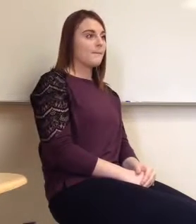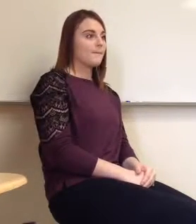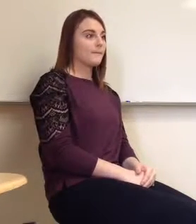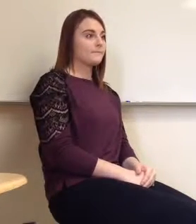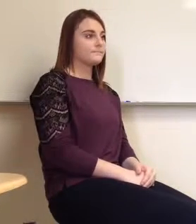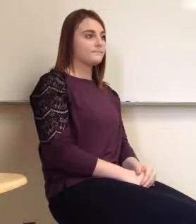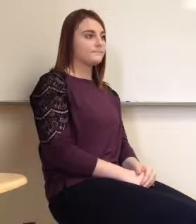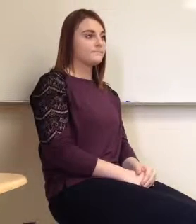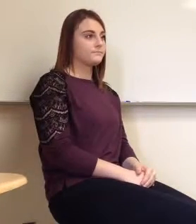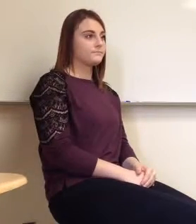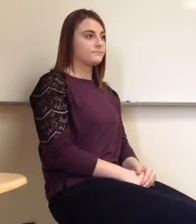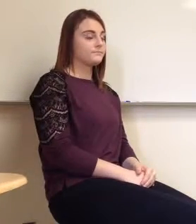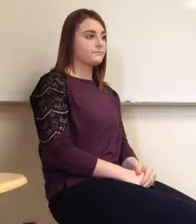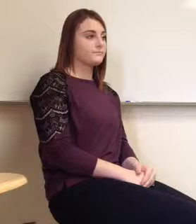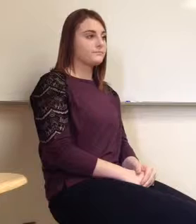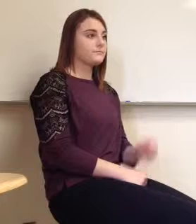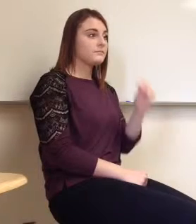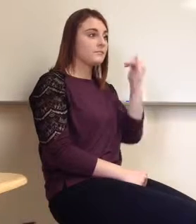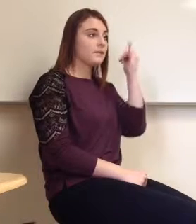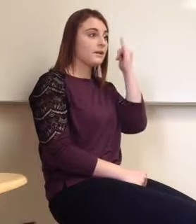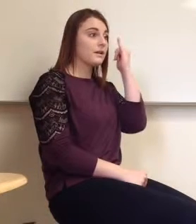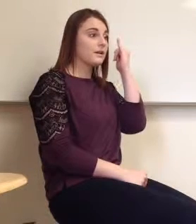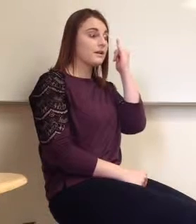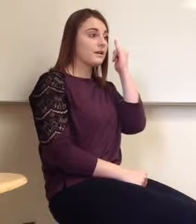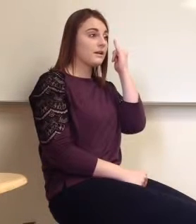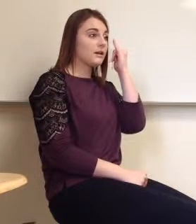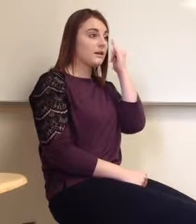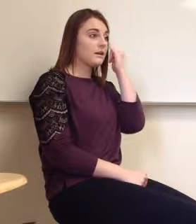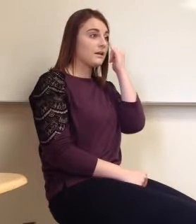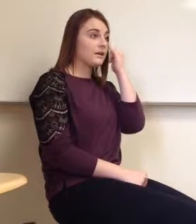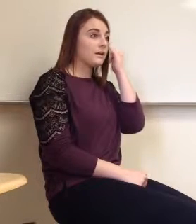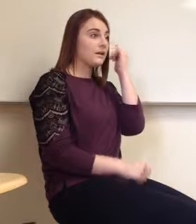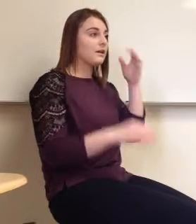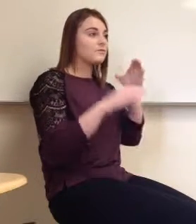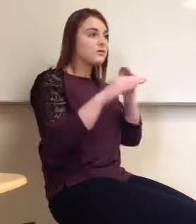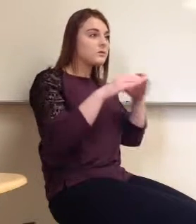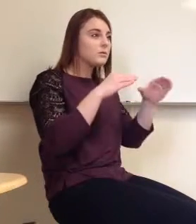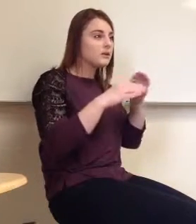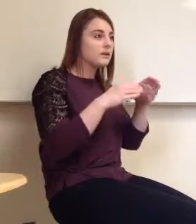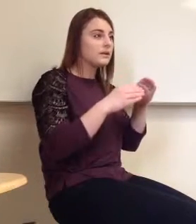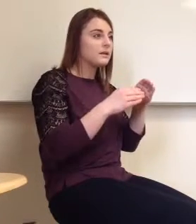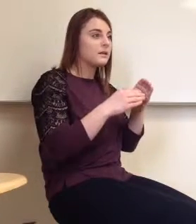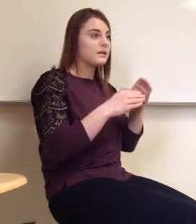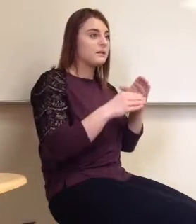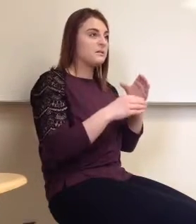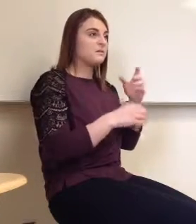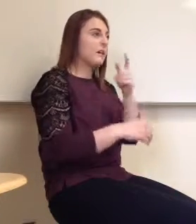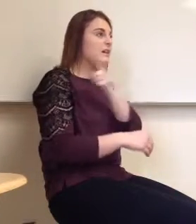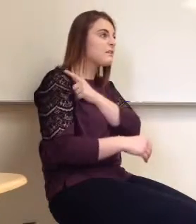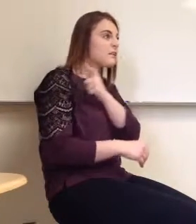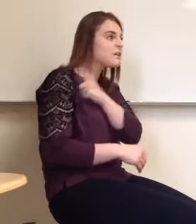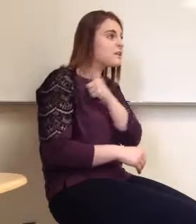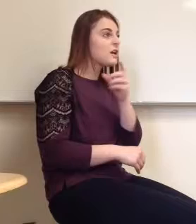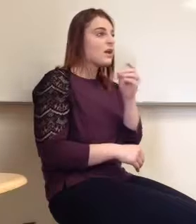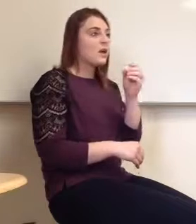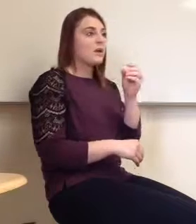If you didn't do what you needed to do, if you did as little as possible, you got more recognition.